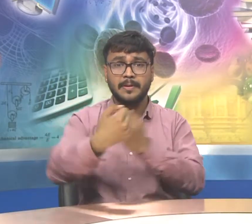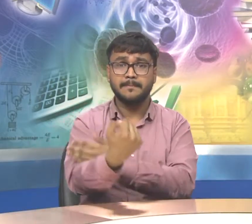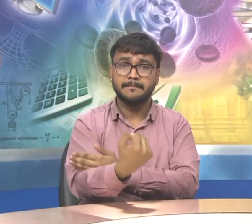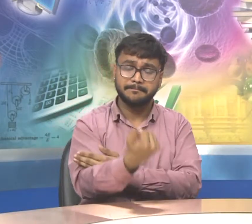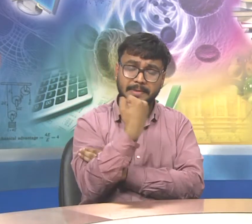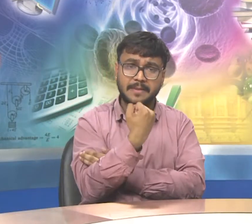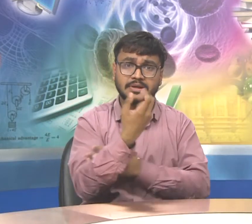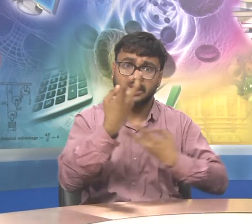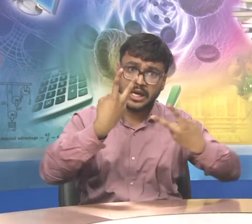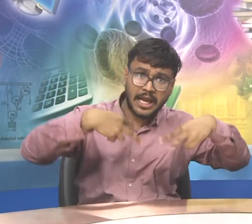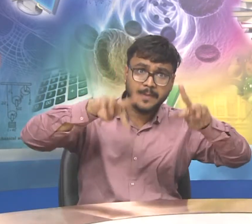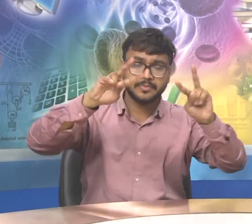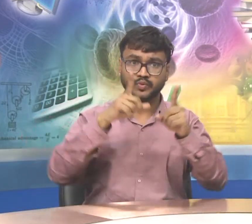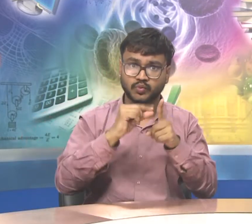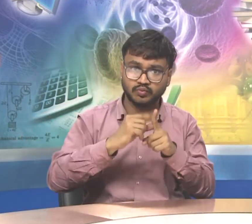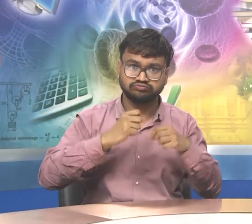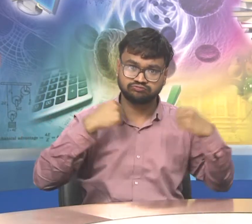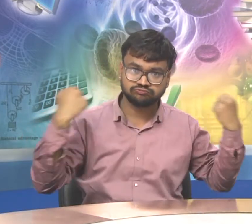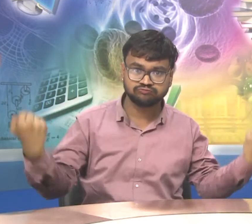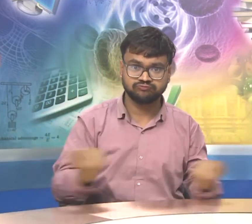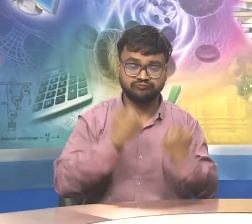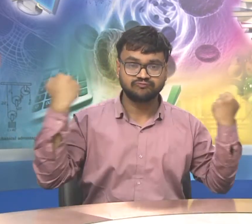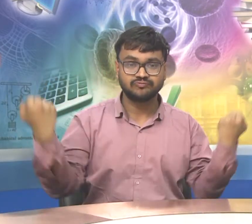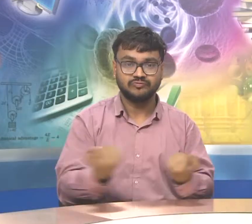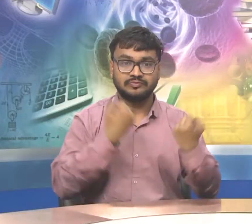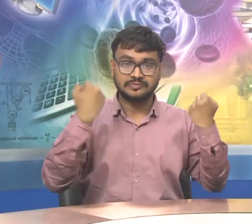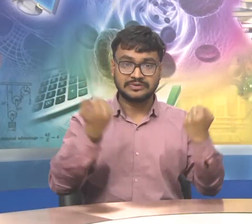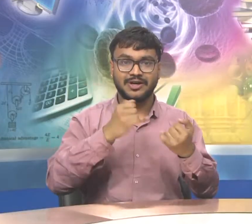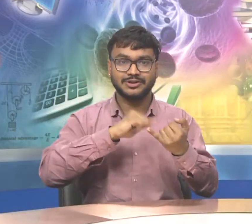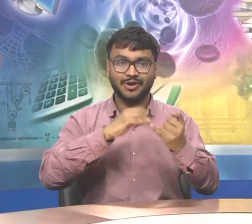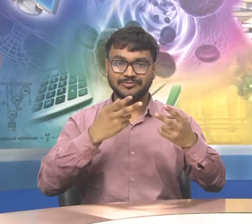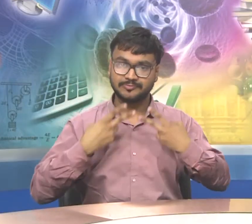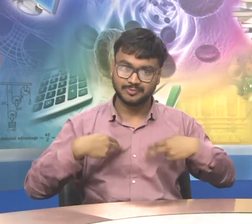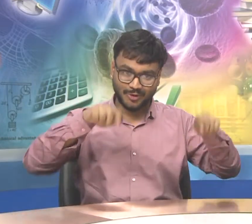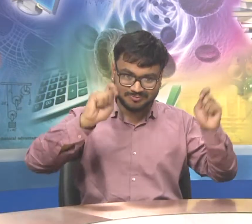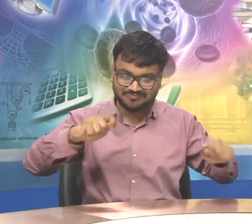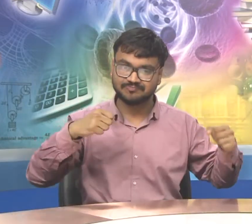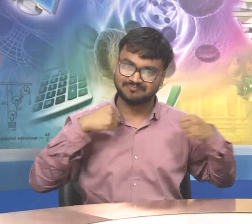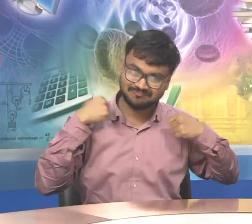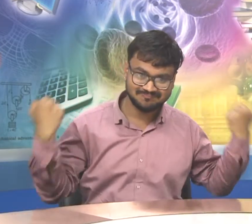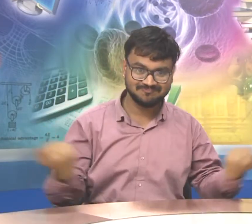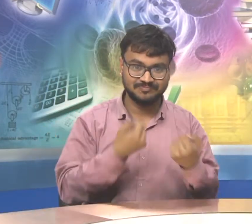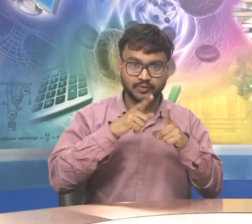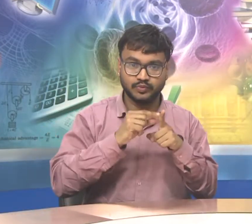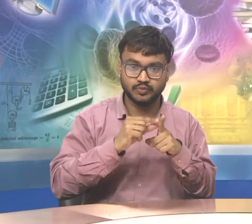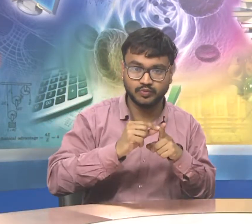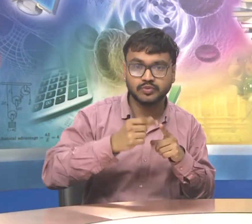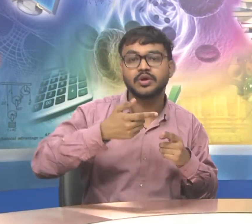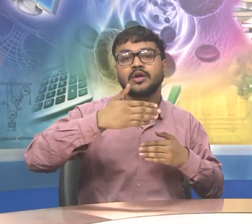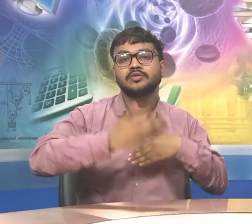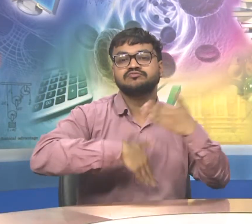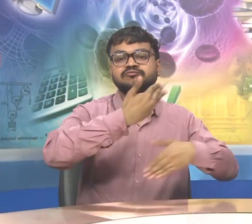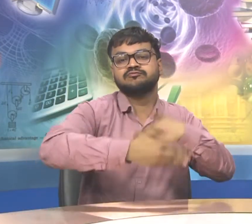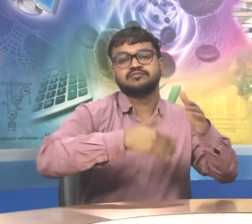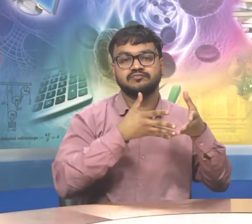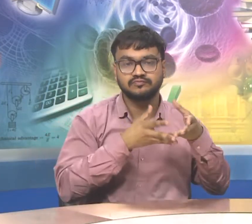PIL, Public Interest Litigation. It is the privilege of the court